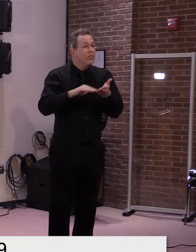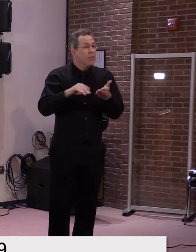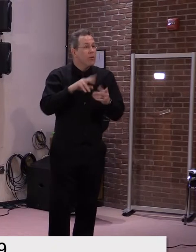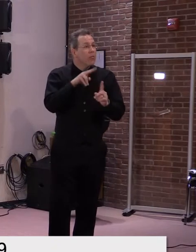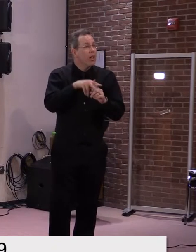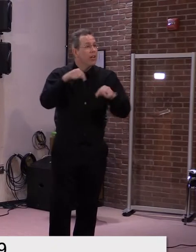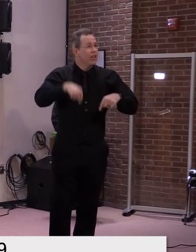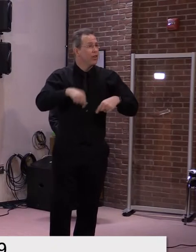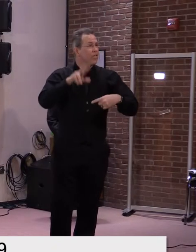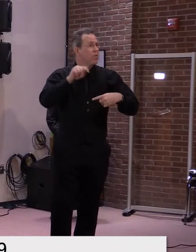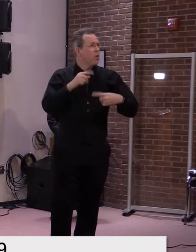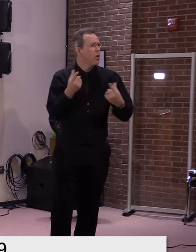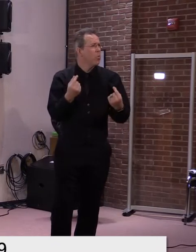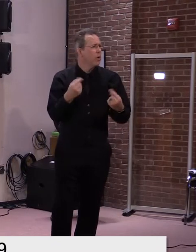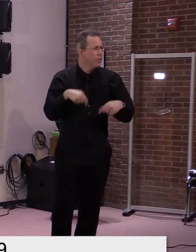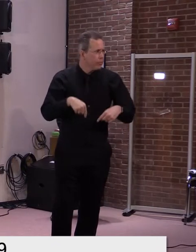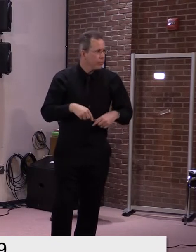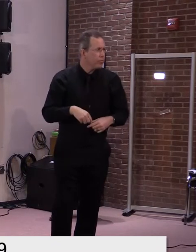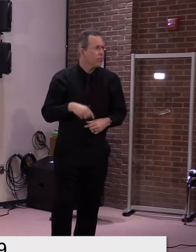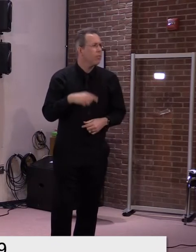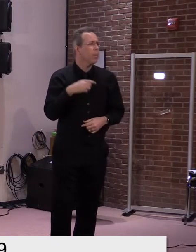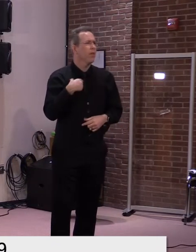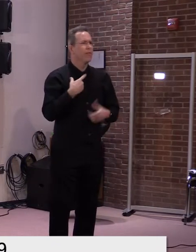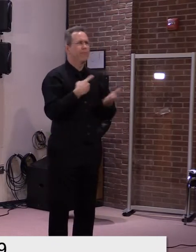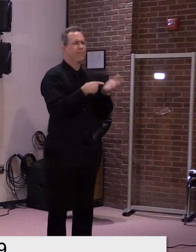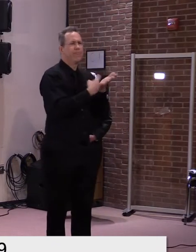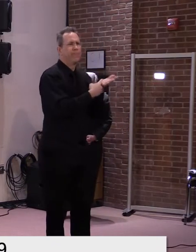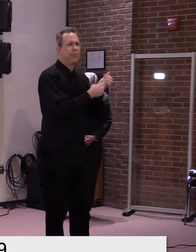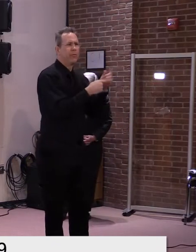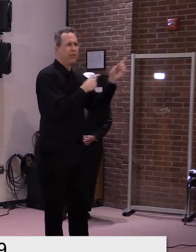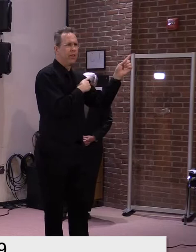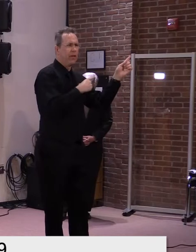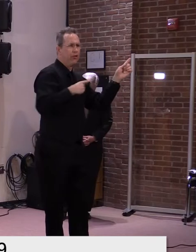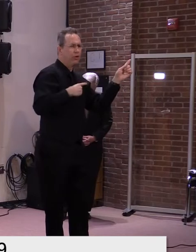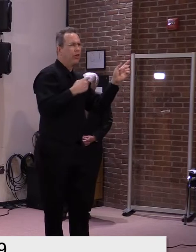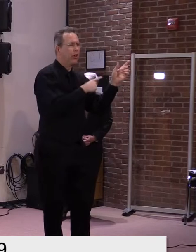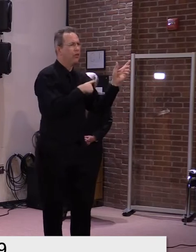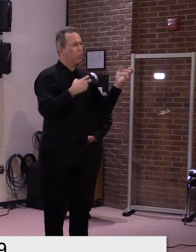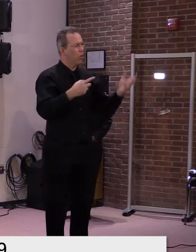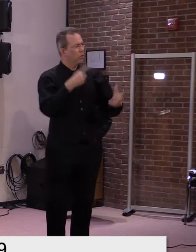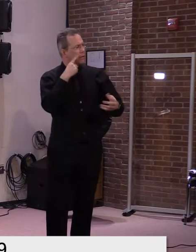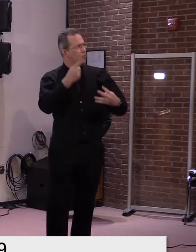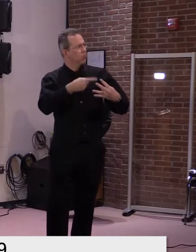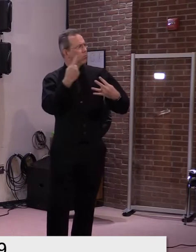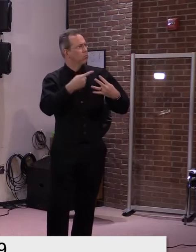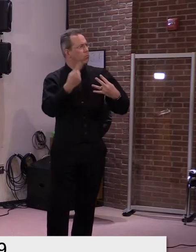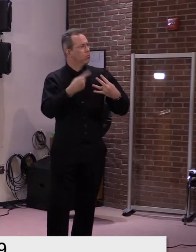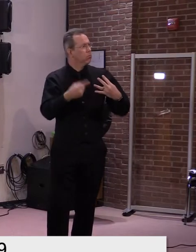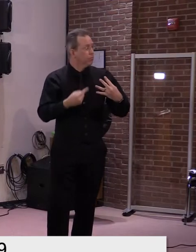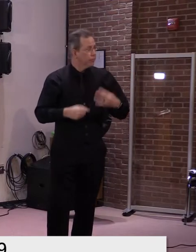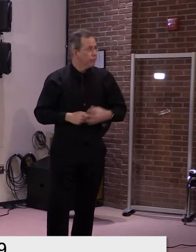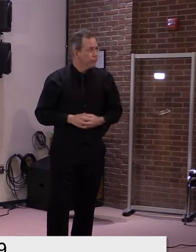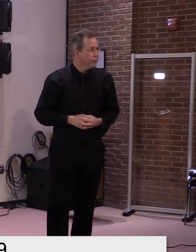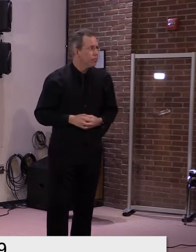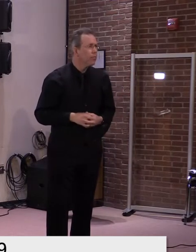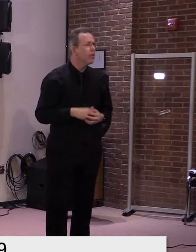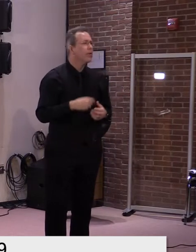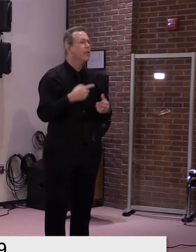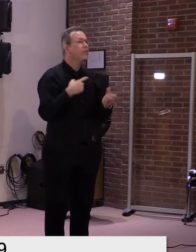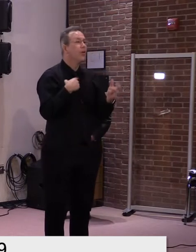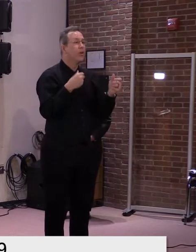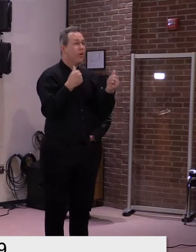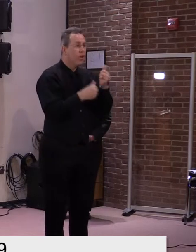to act and pass a corresponding exemption under the Vermont tax code. The administration is discussing